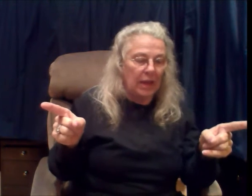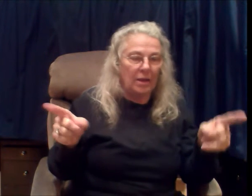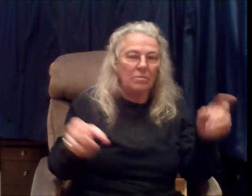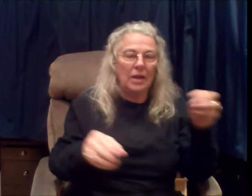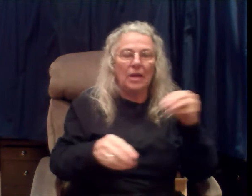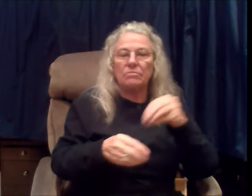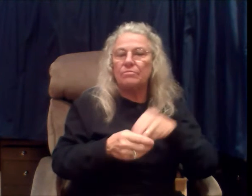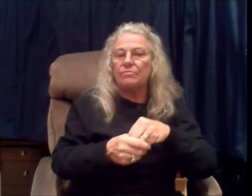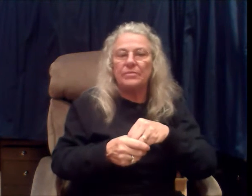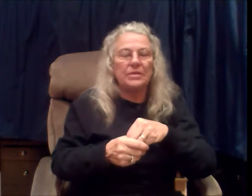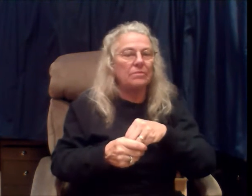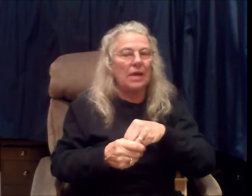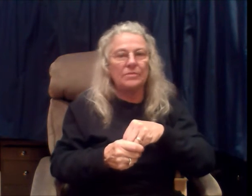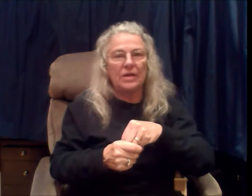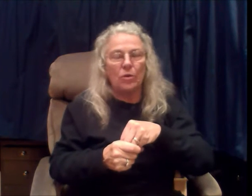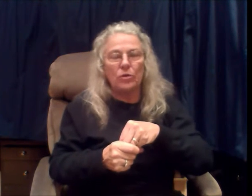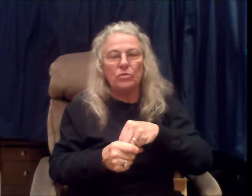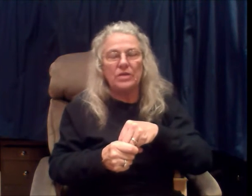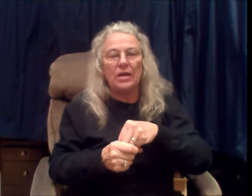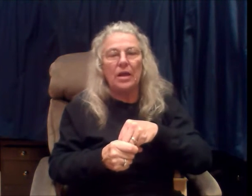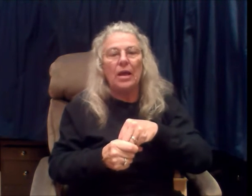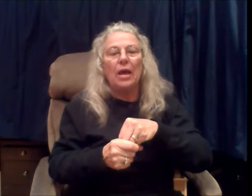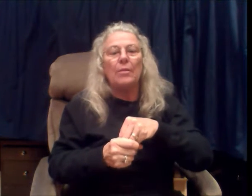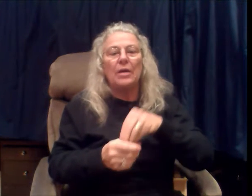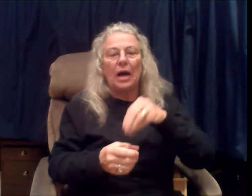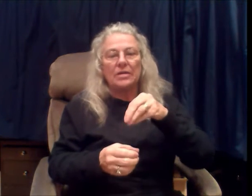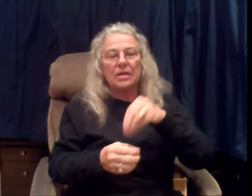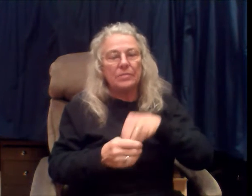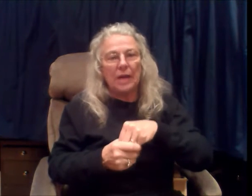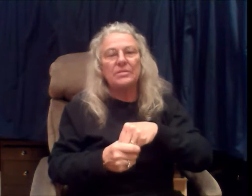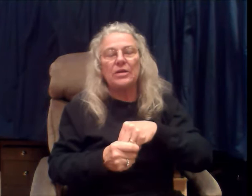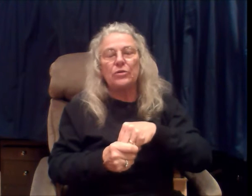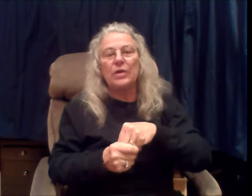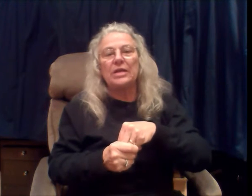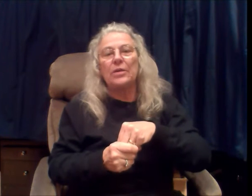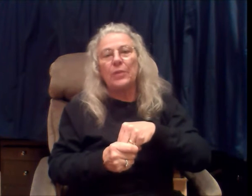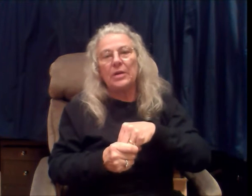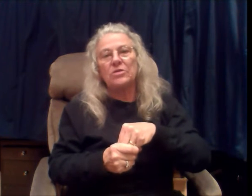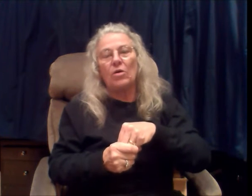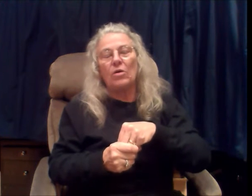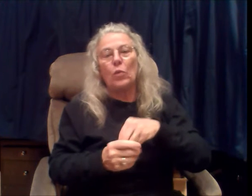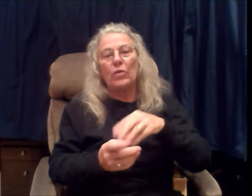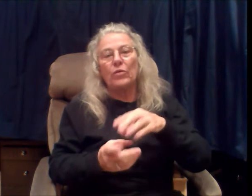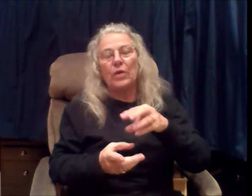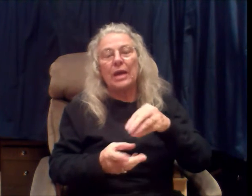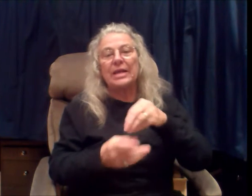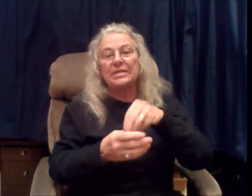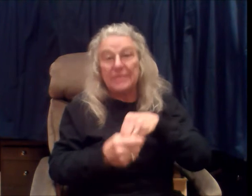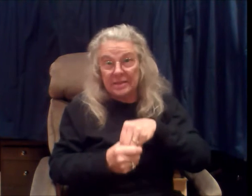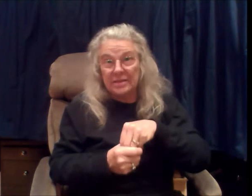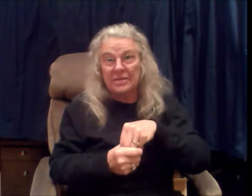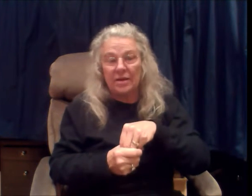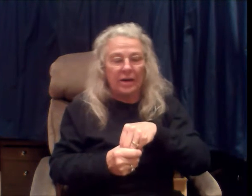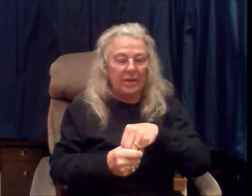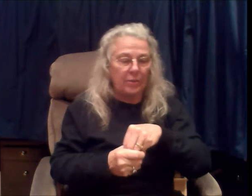in, and sometimes I don't use it. Sometimes I do. It depends on whether or not it's necessary in the